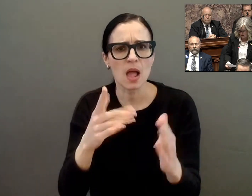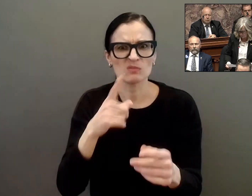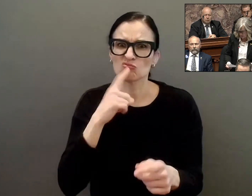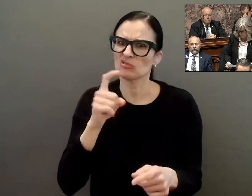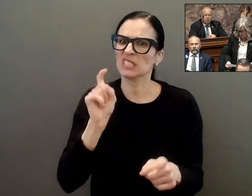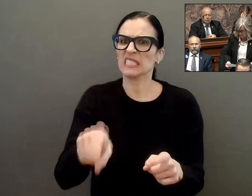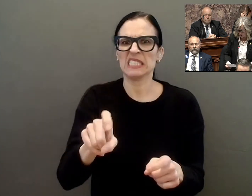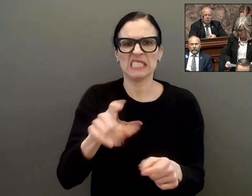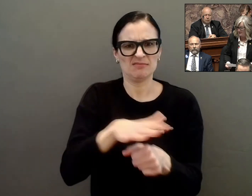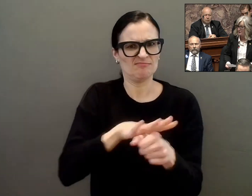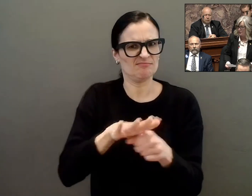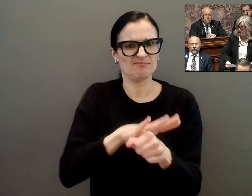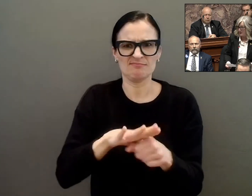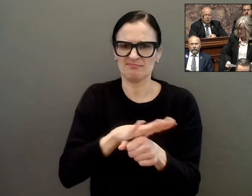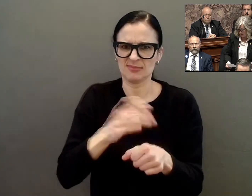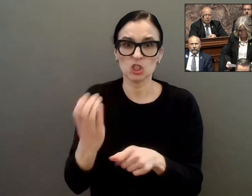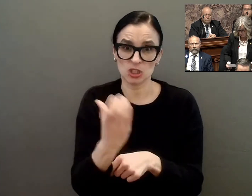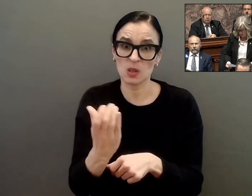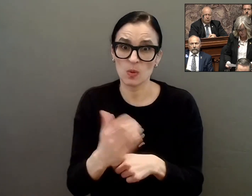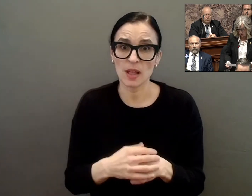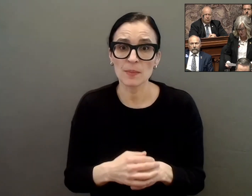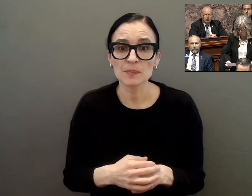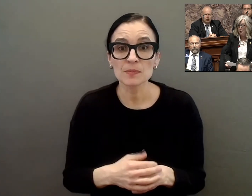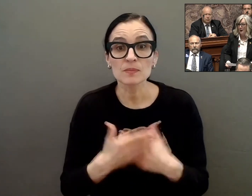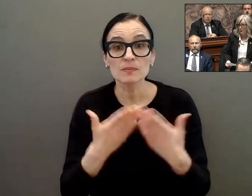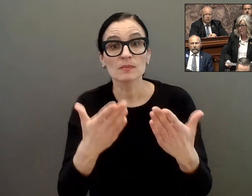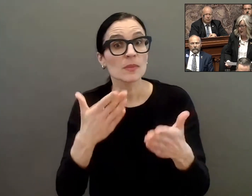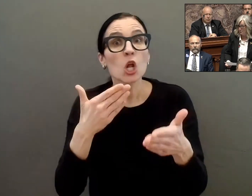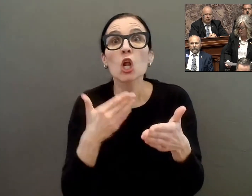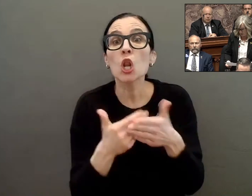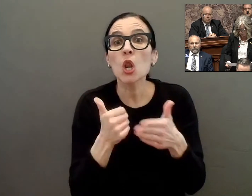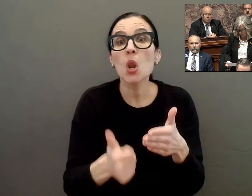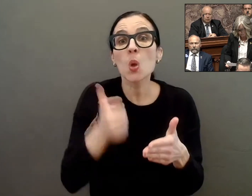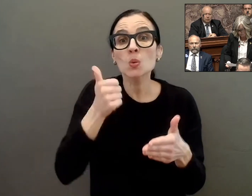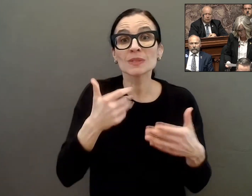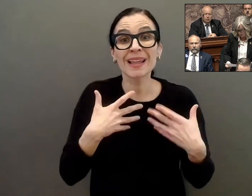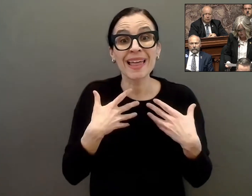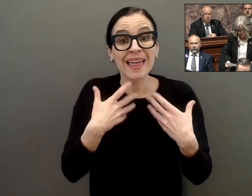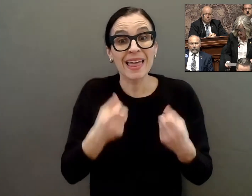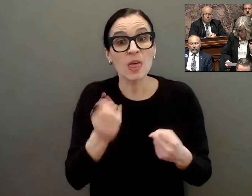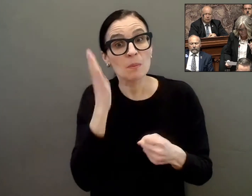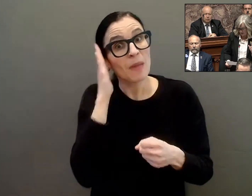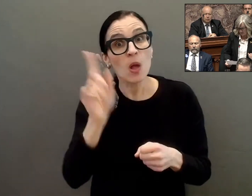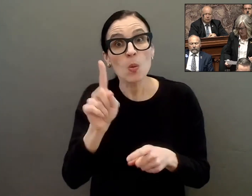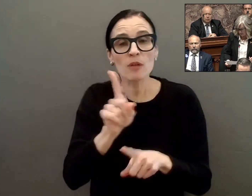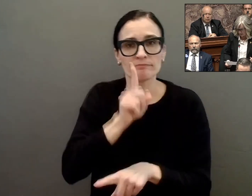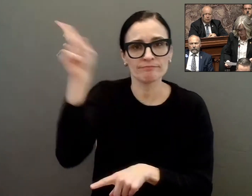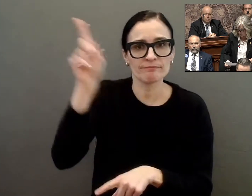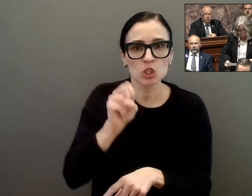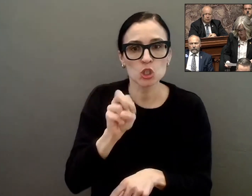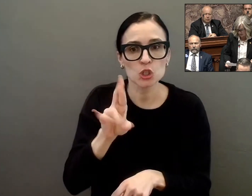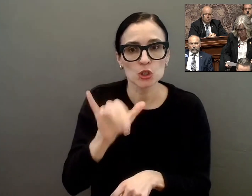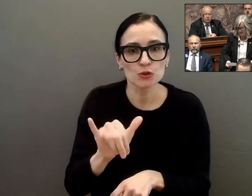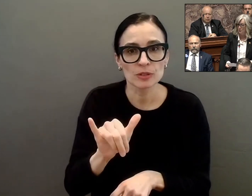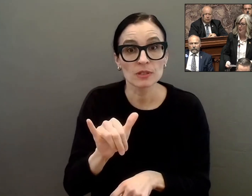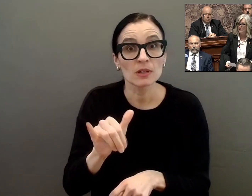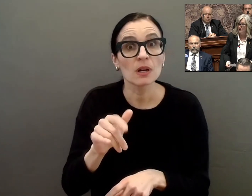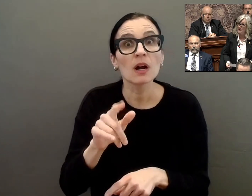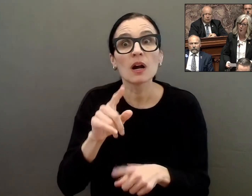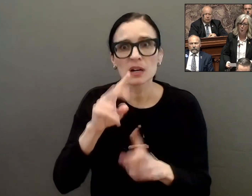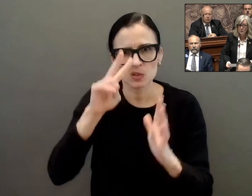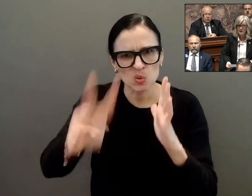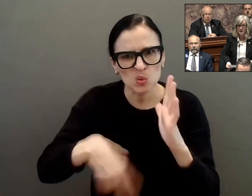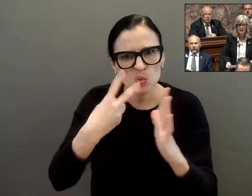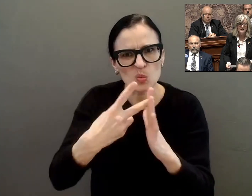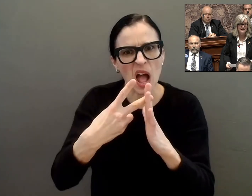closest recovery beds are in Surrey, a 2-hour round trip, if one is lucky enough to access one of